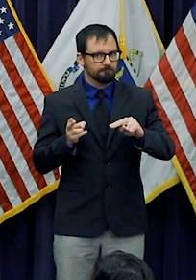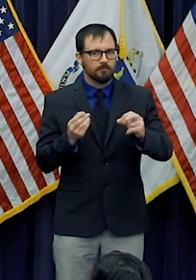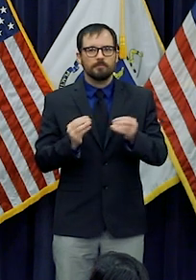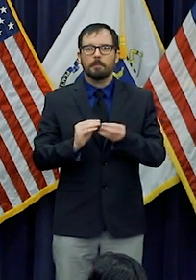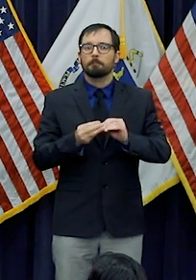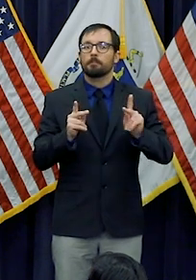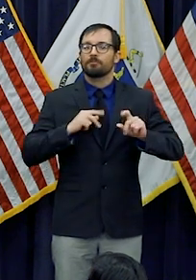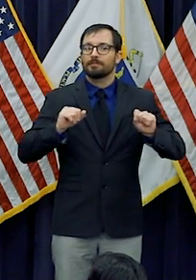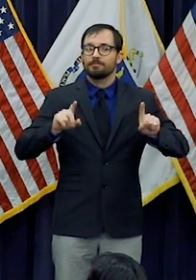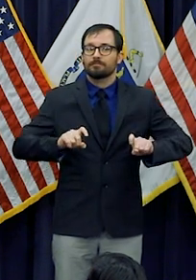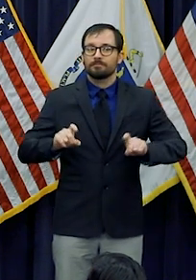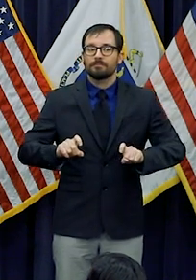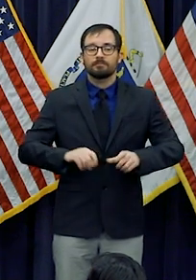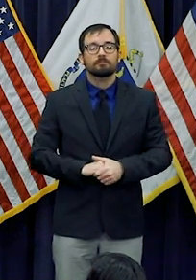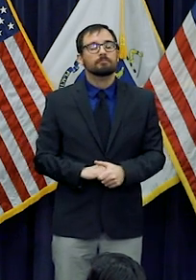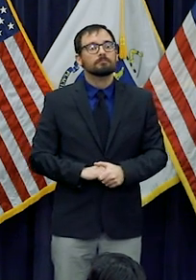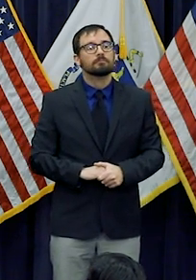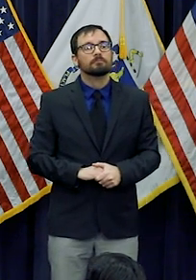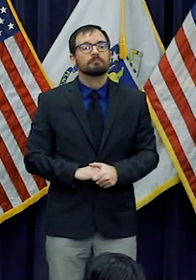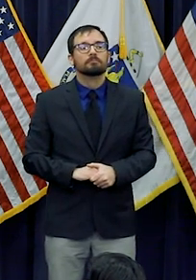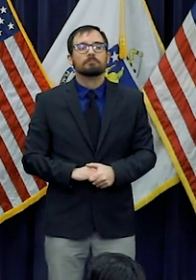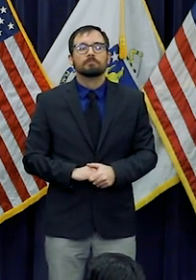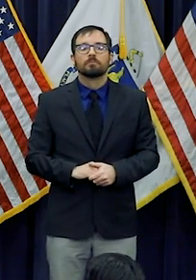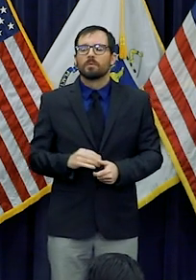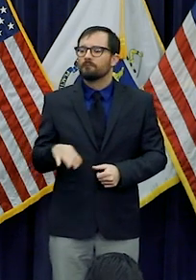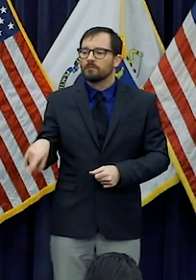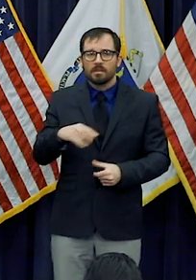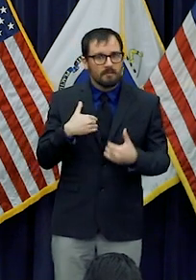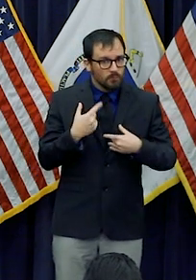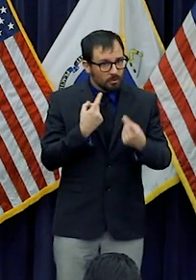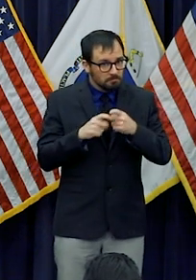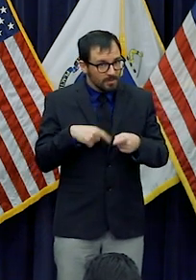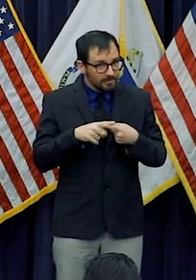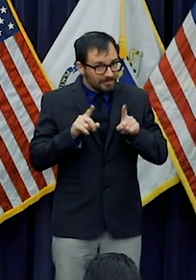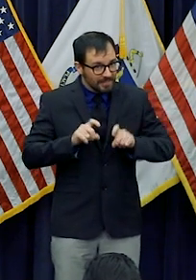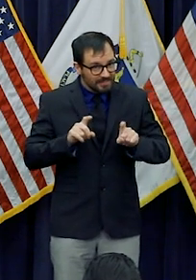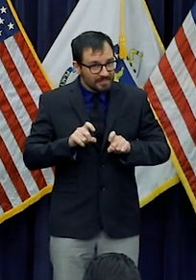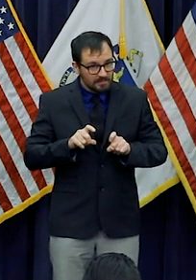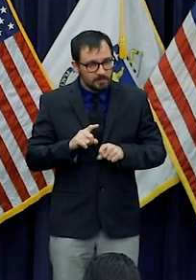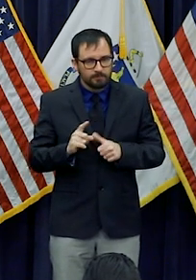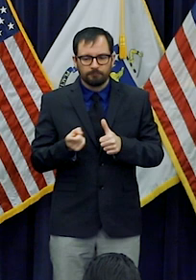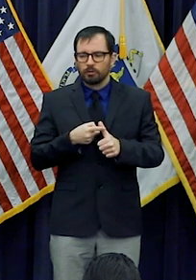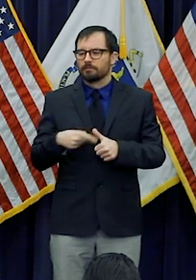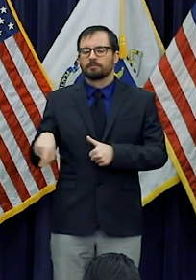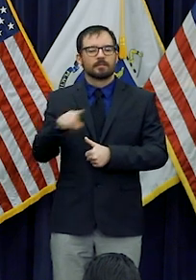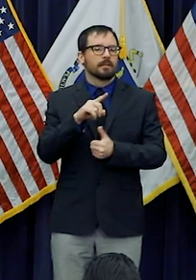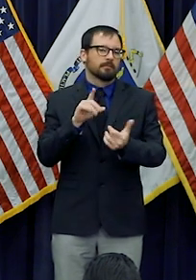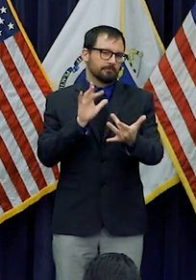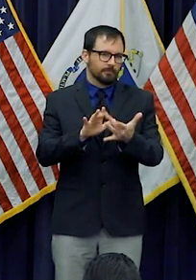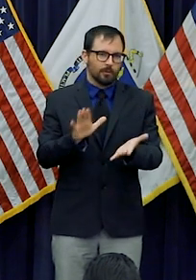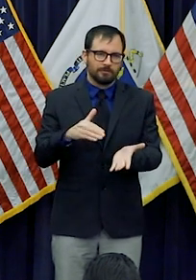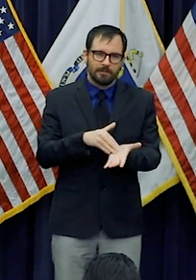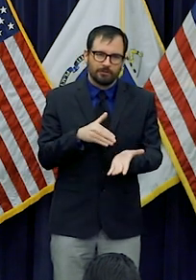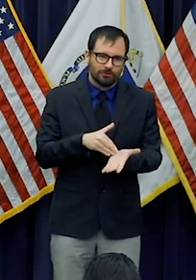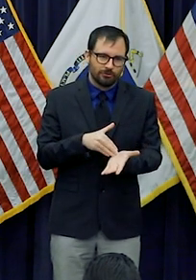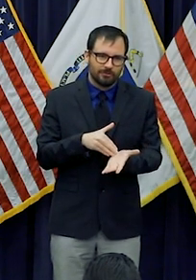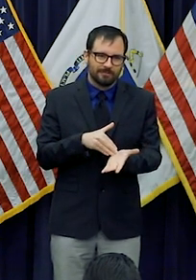tests, it's important to first contact your medical provider. If you think you have symptoms, as we've said